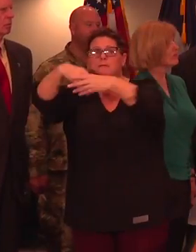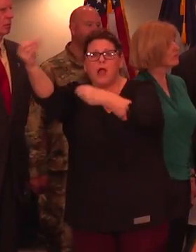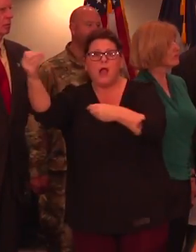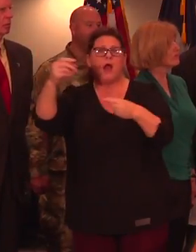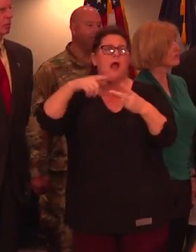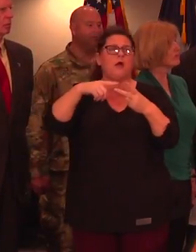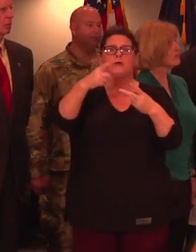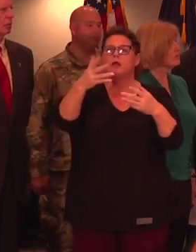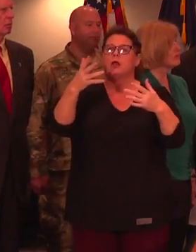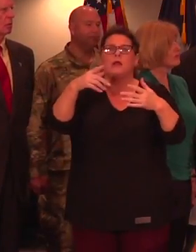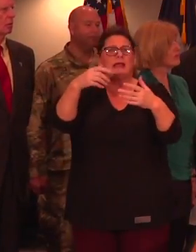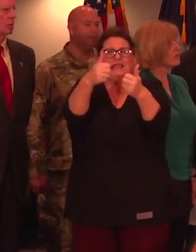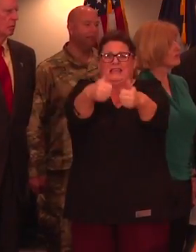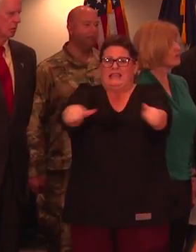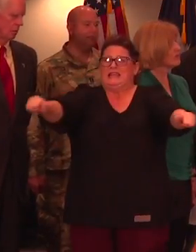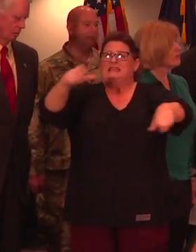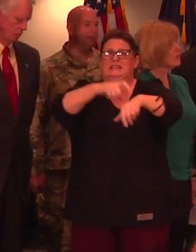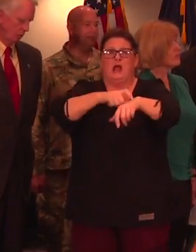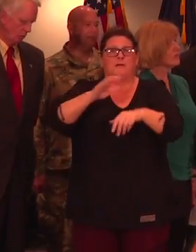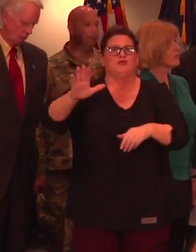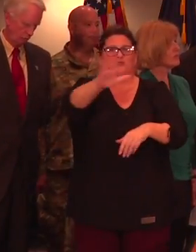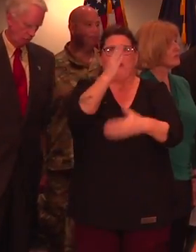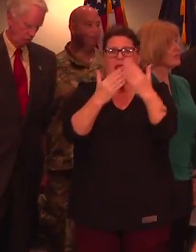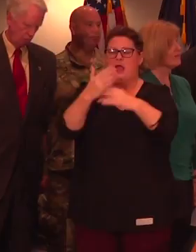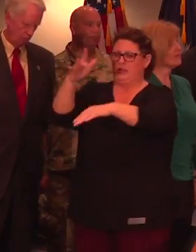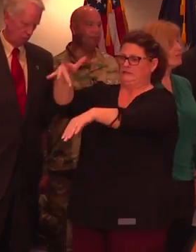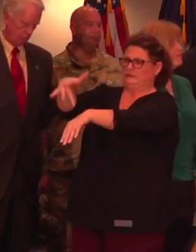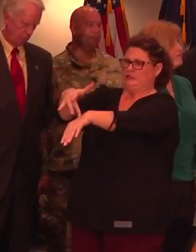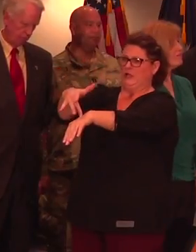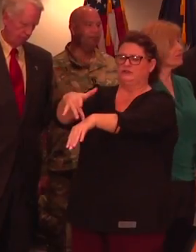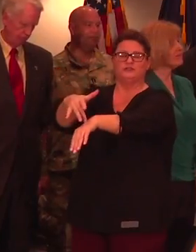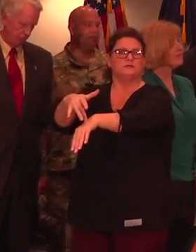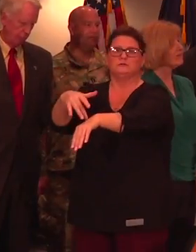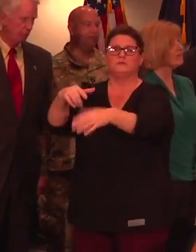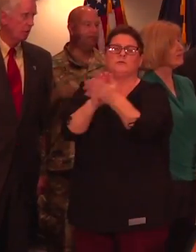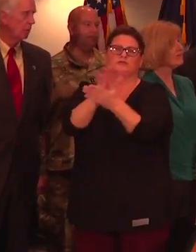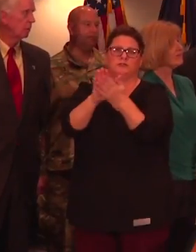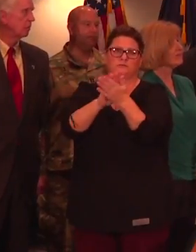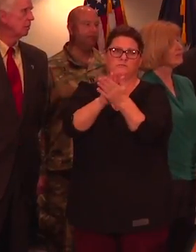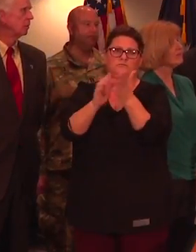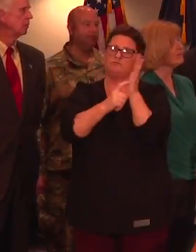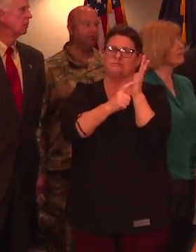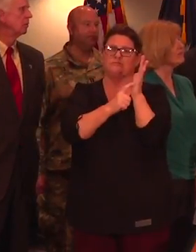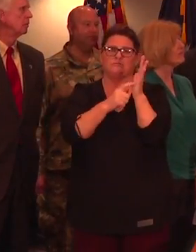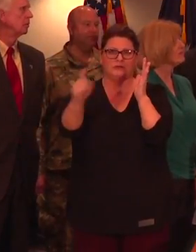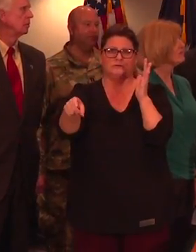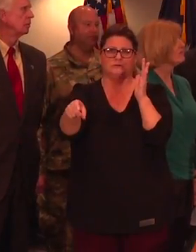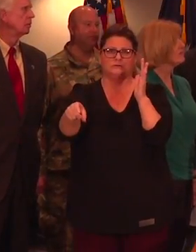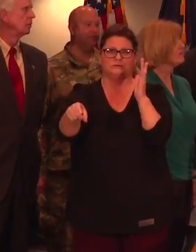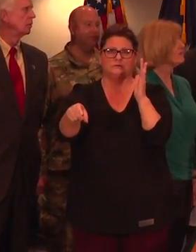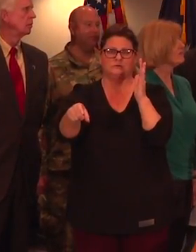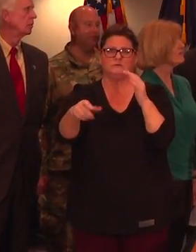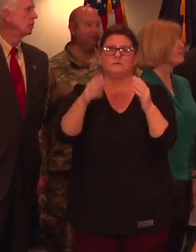your hands are potentially contaminated. That's one of the most important measures in preventing the spread of disease. We also remind people to cover